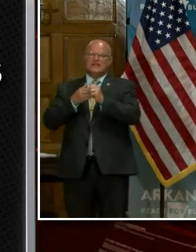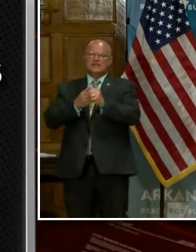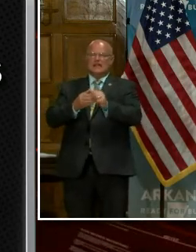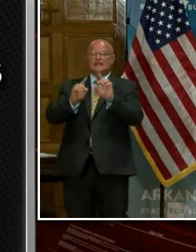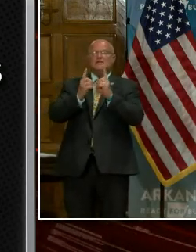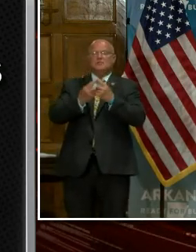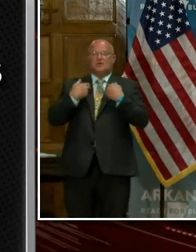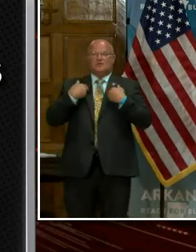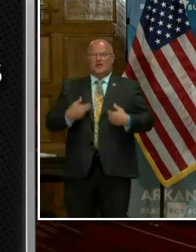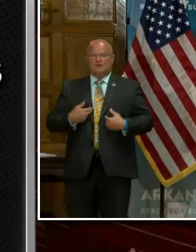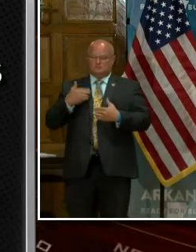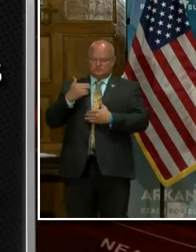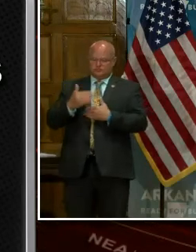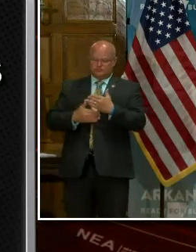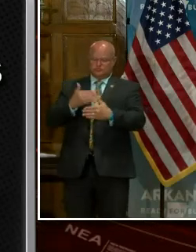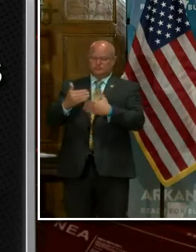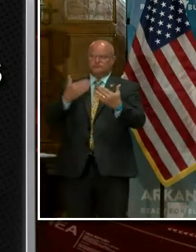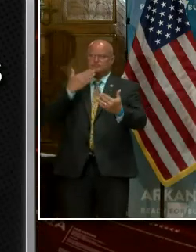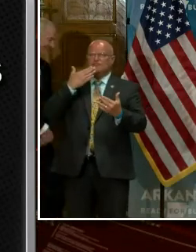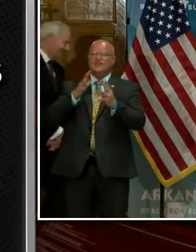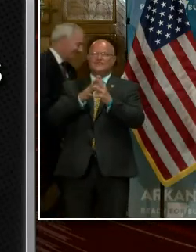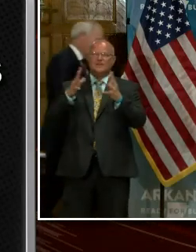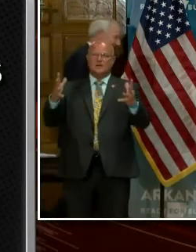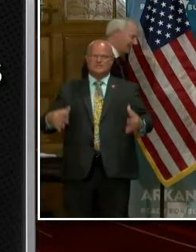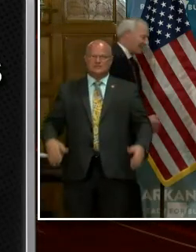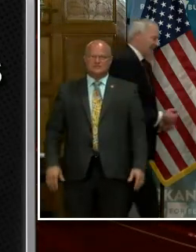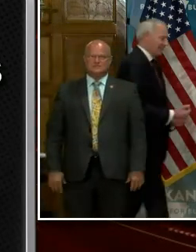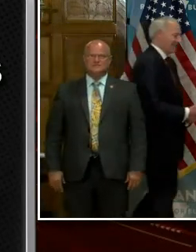as we proceed through this. Thank you very much.